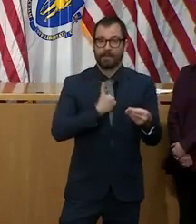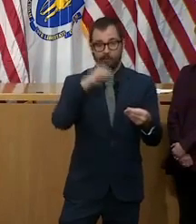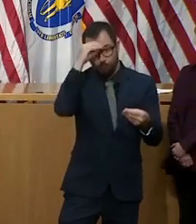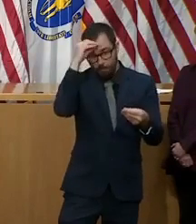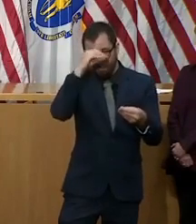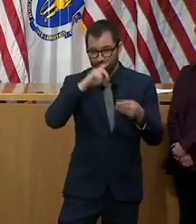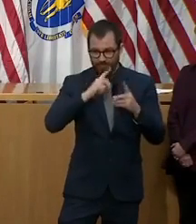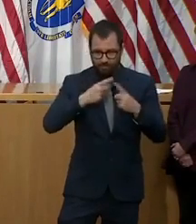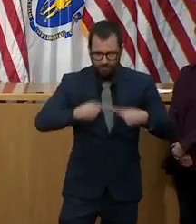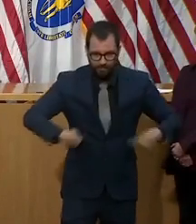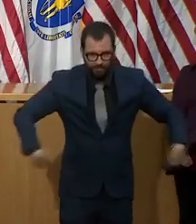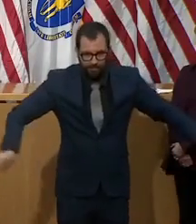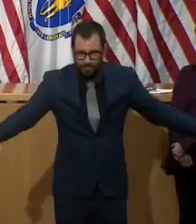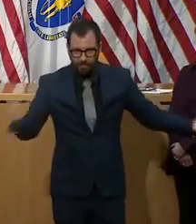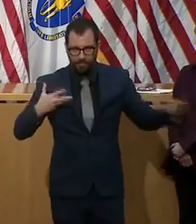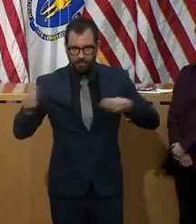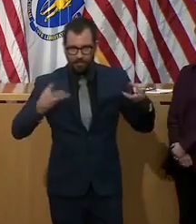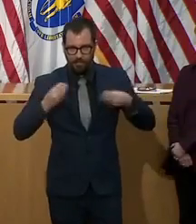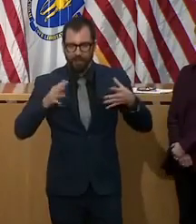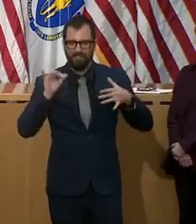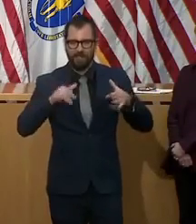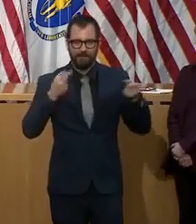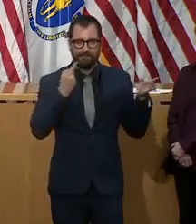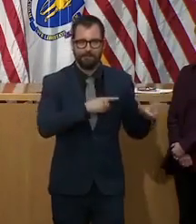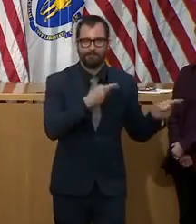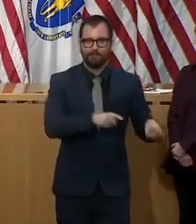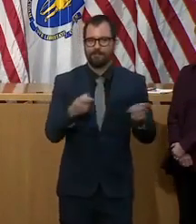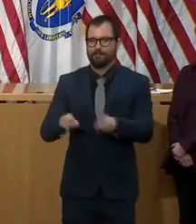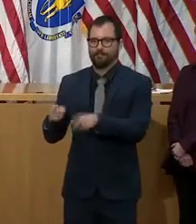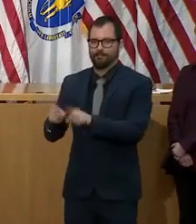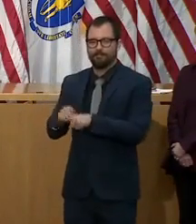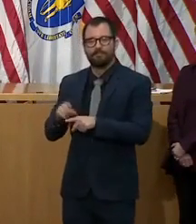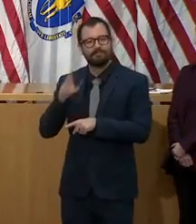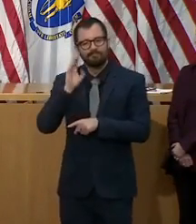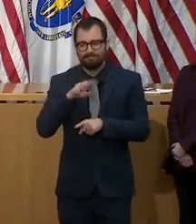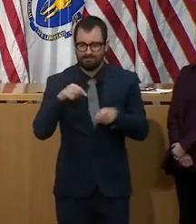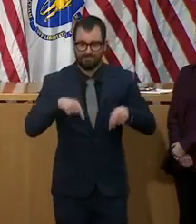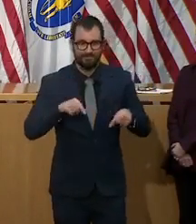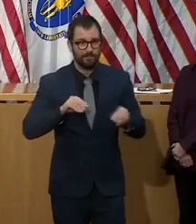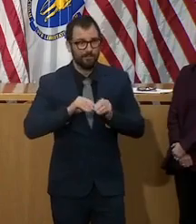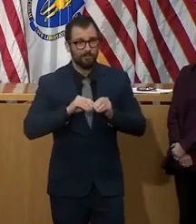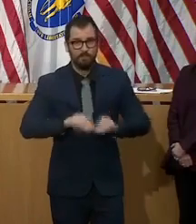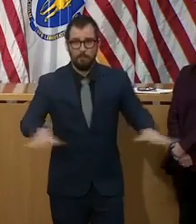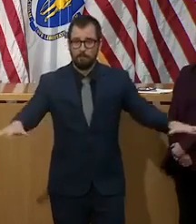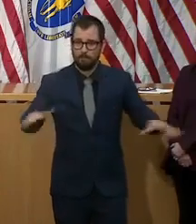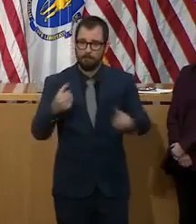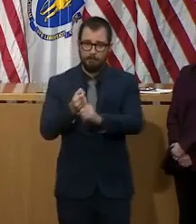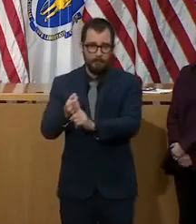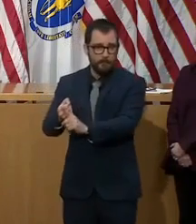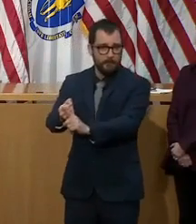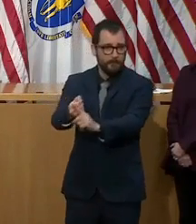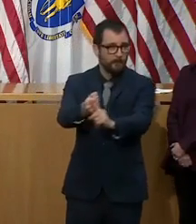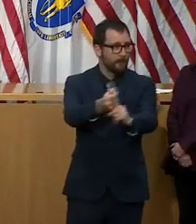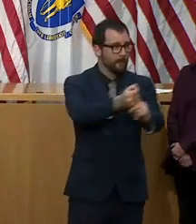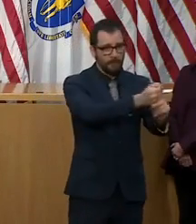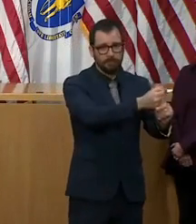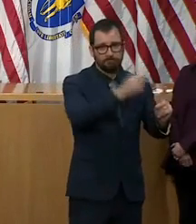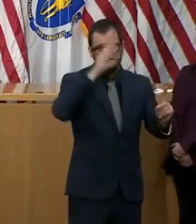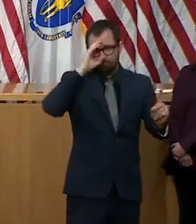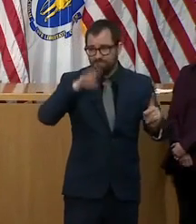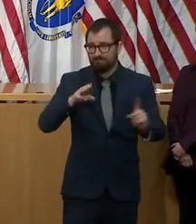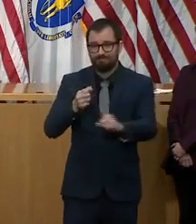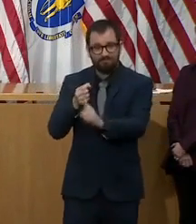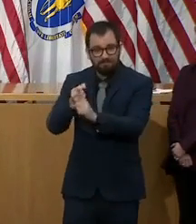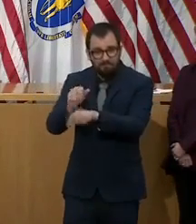our families' lives. And it's also impacted every facet of the business community of our Commonwealth. So